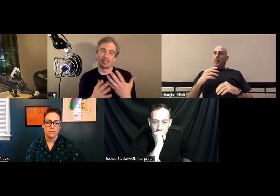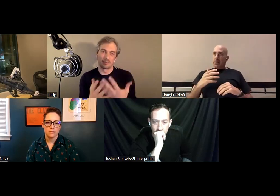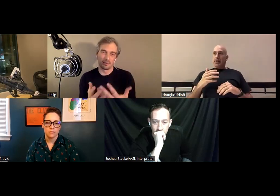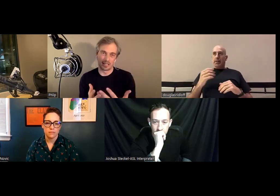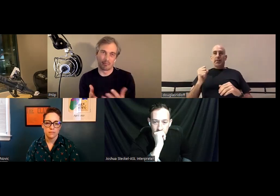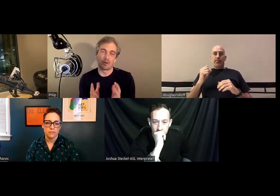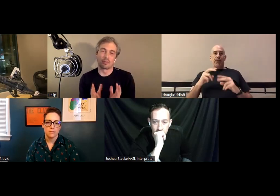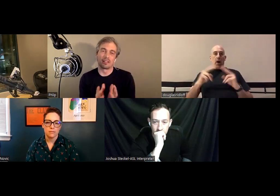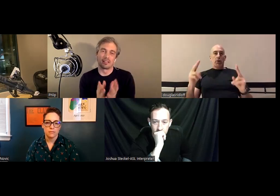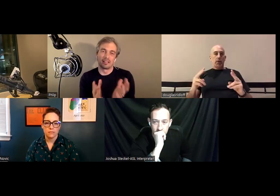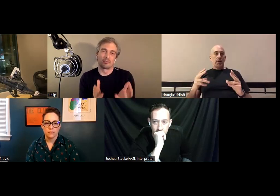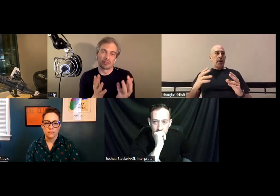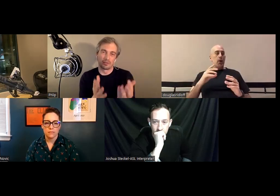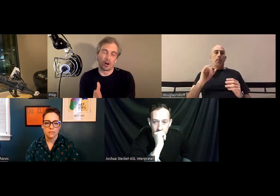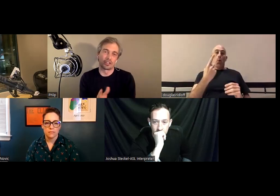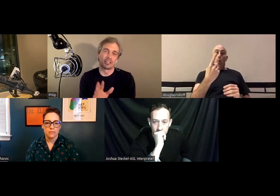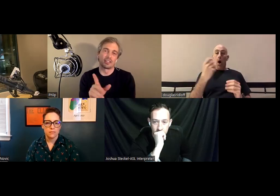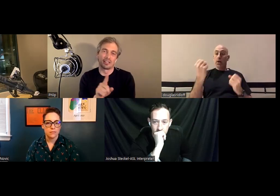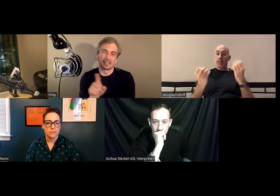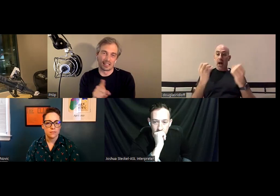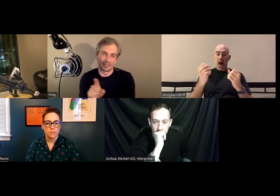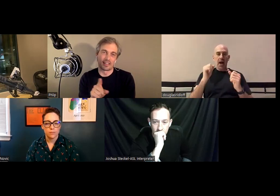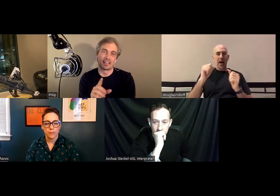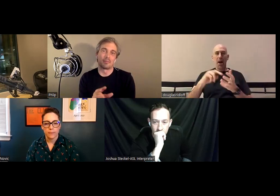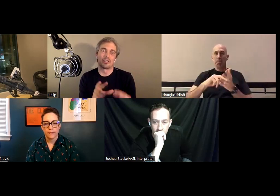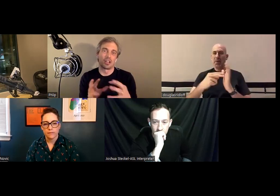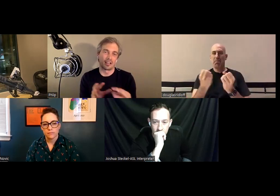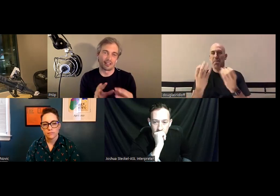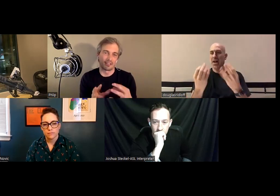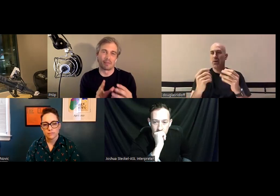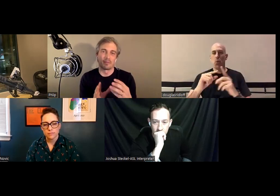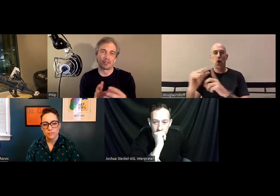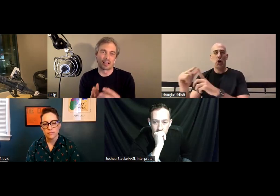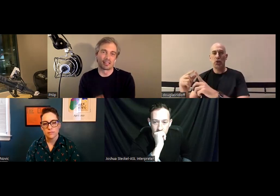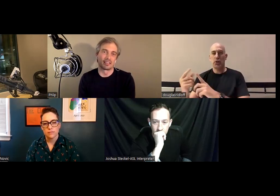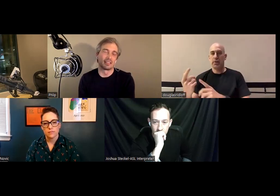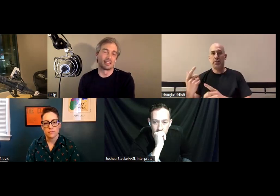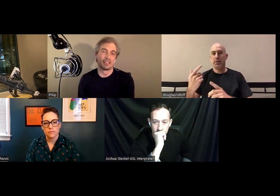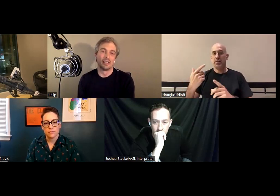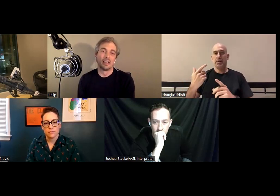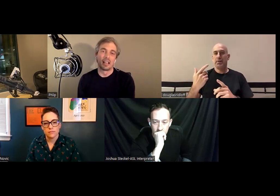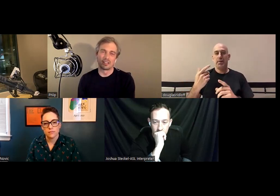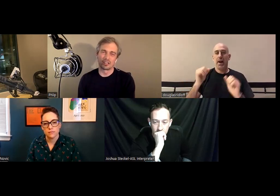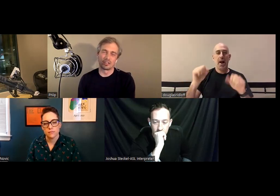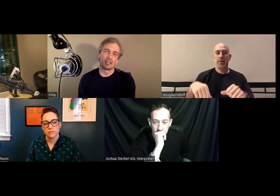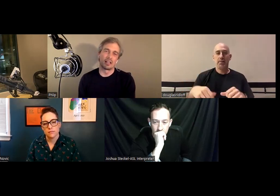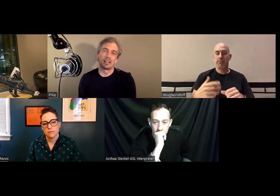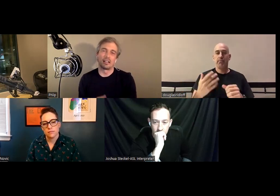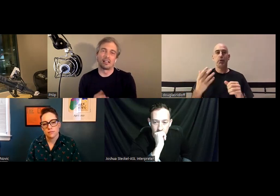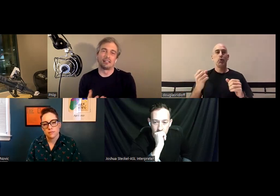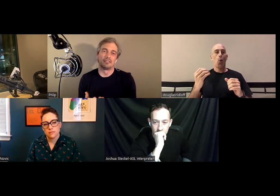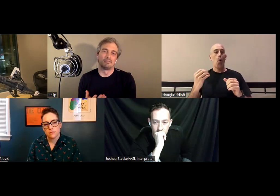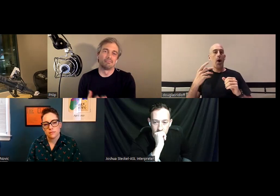image behind me and I'm doing that poem and a hearing person watching it could identify the image and maybe track the sign. And also